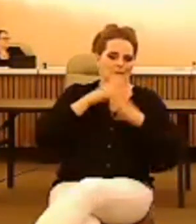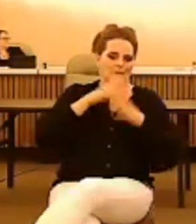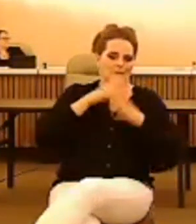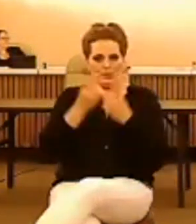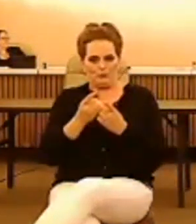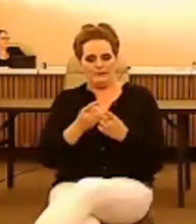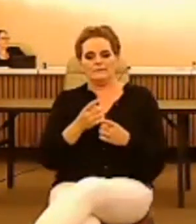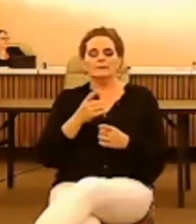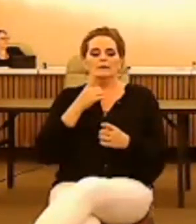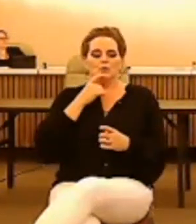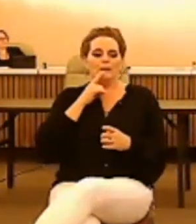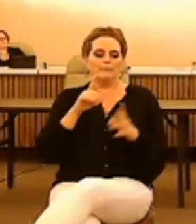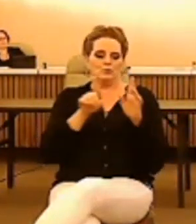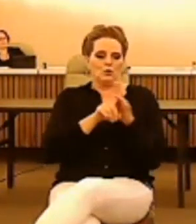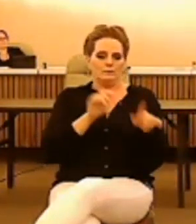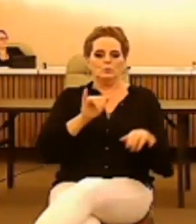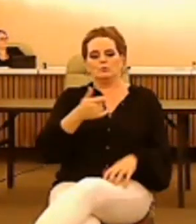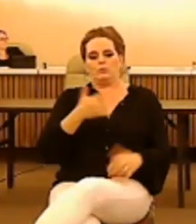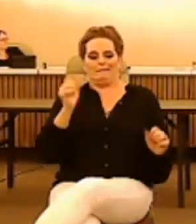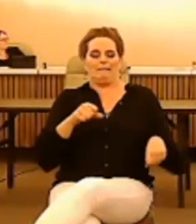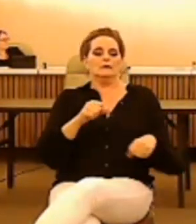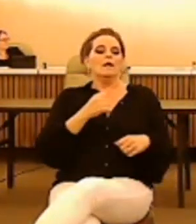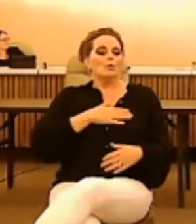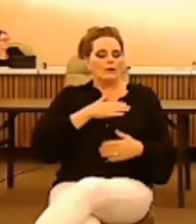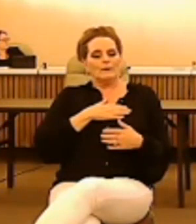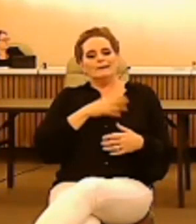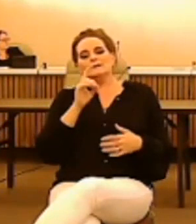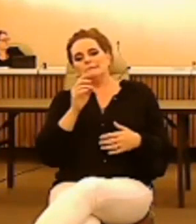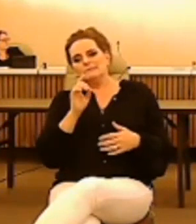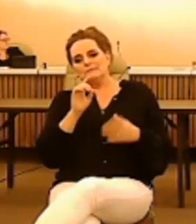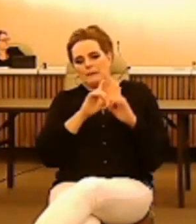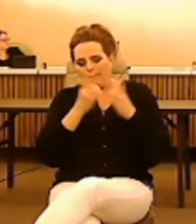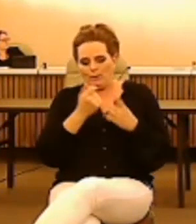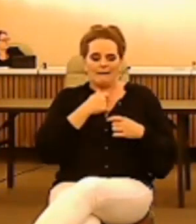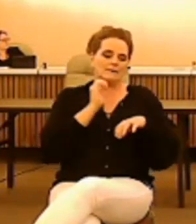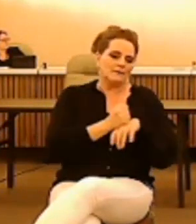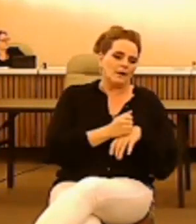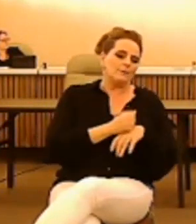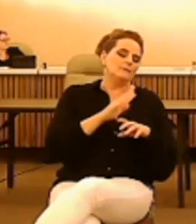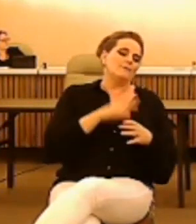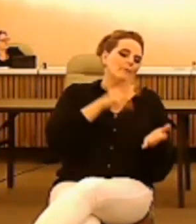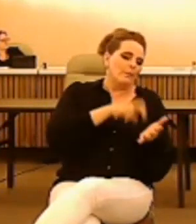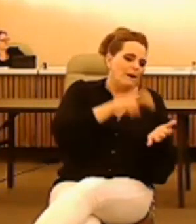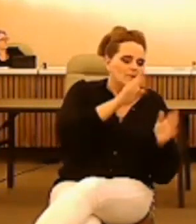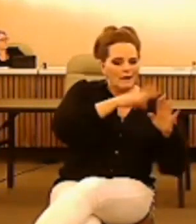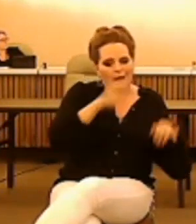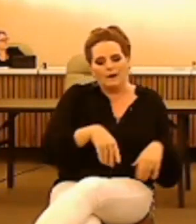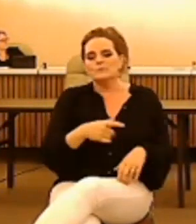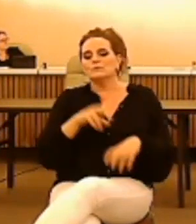department to be there. So they'll be able to set up the bouncy house, tents, chairs, get everything set